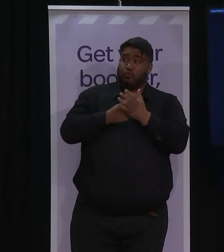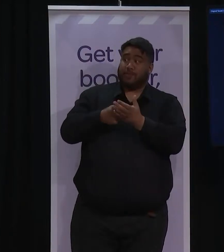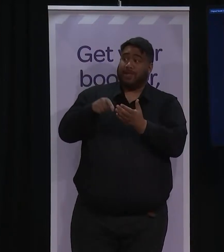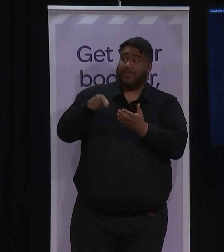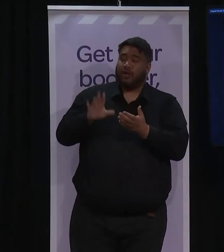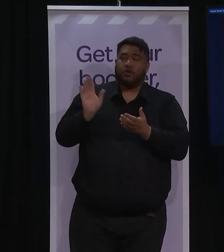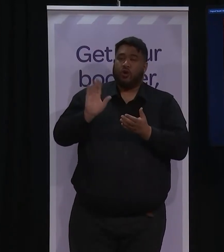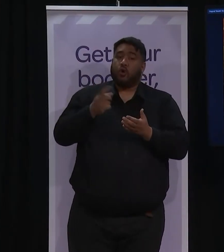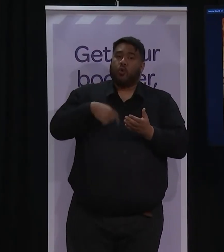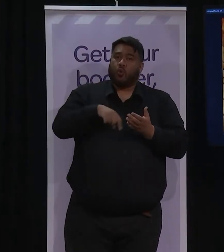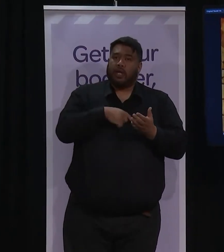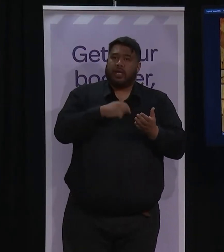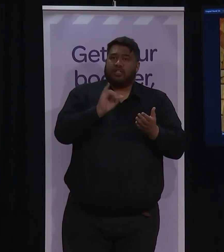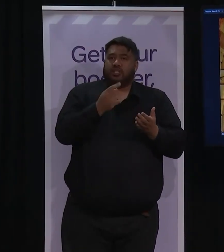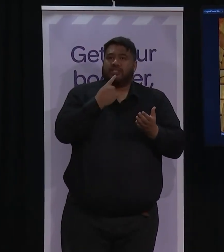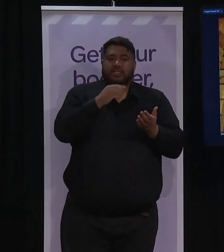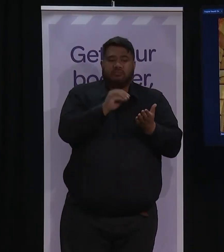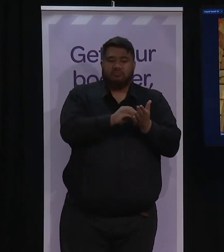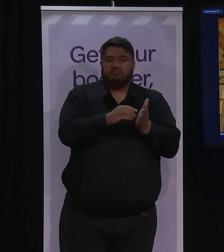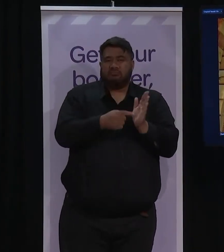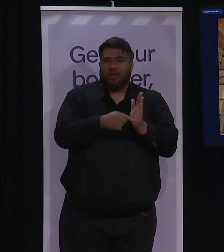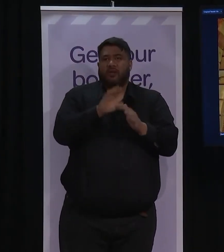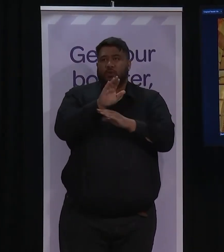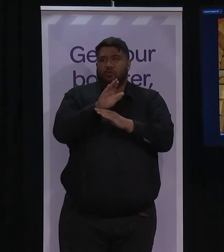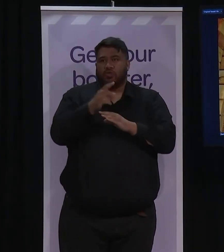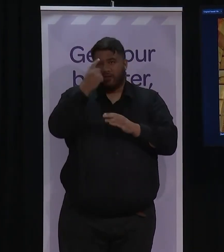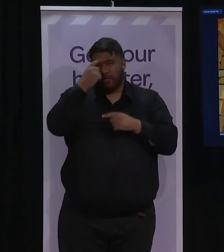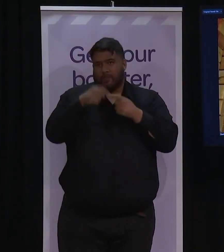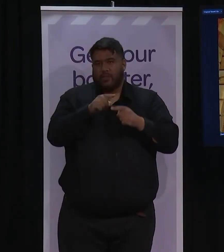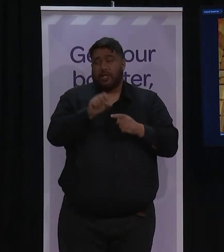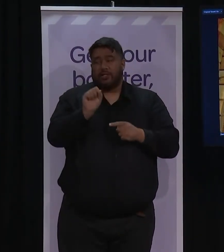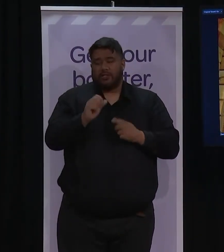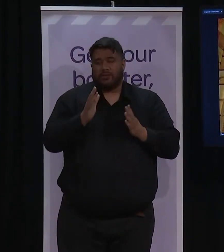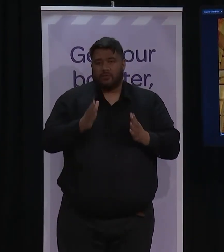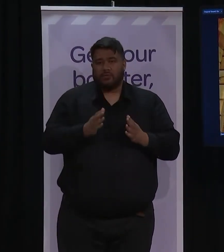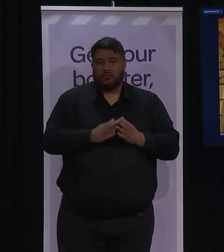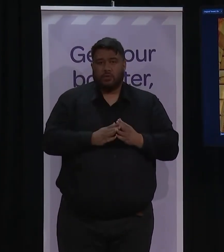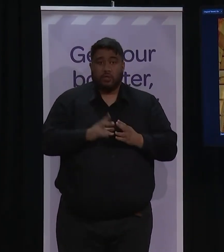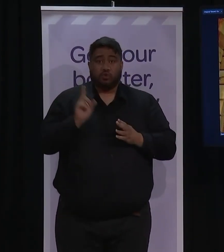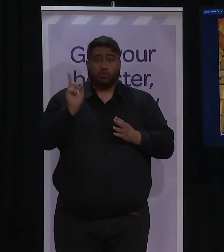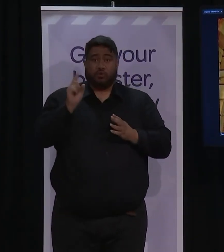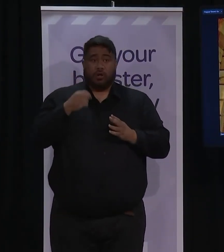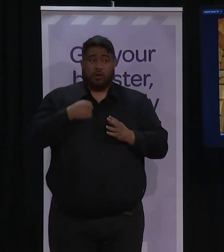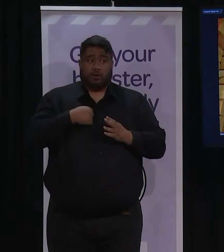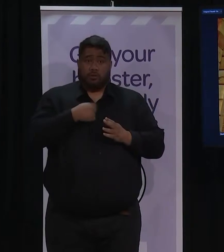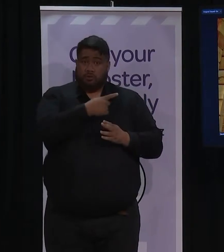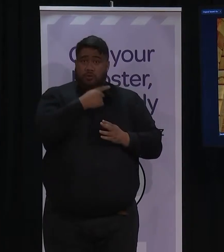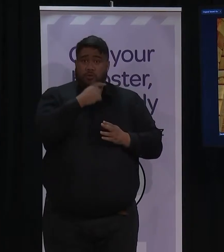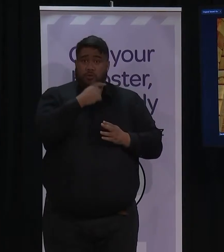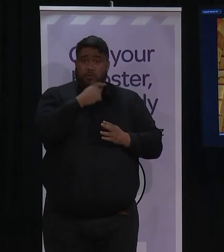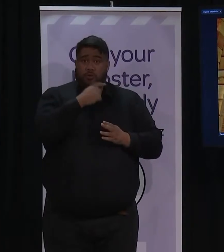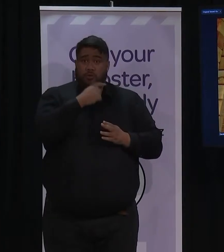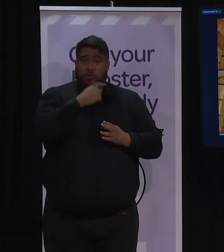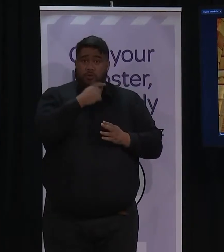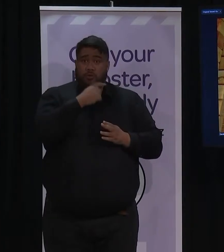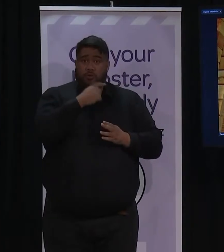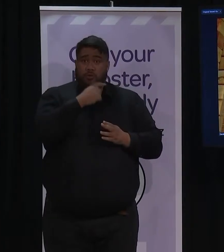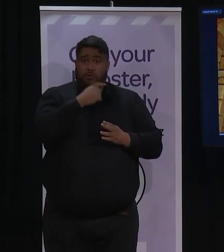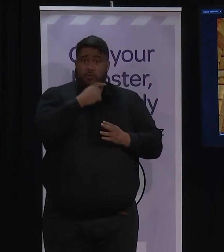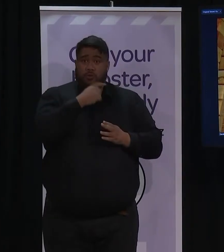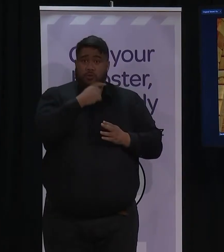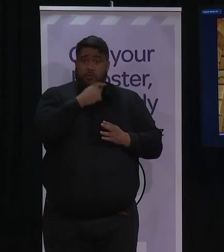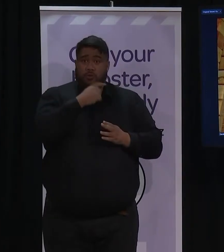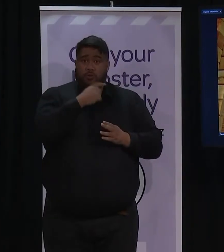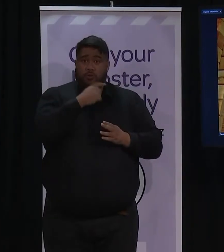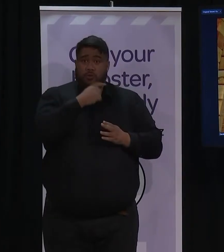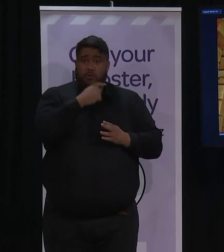needs to be considered in the future. And I guess today, all I'd be saying is I would really encourage